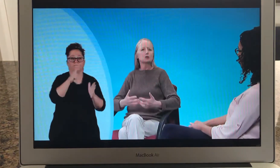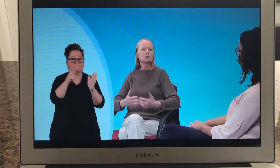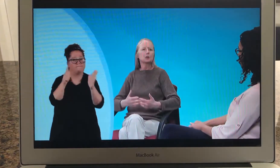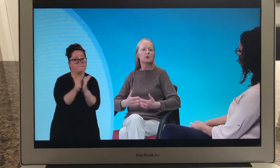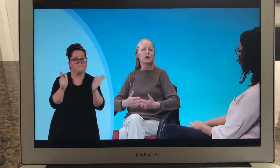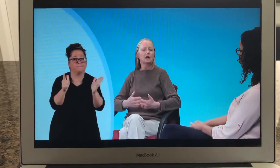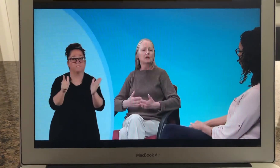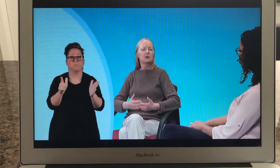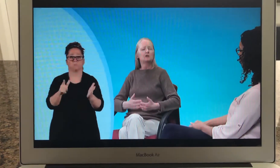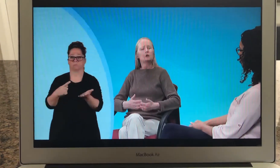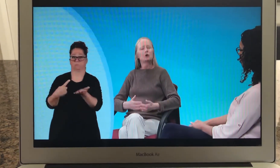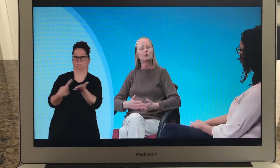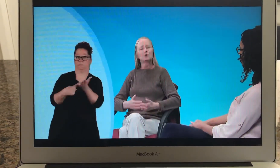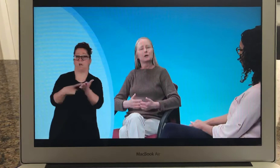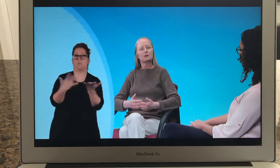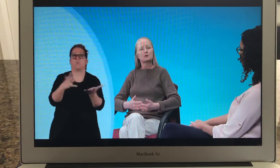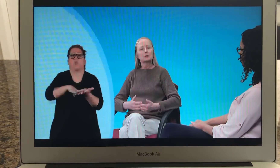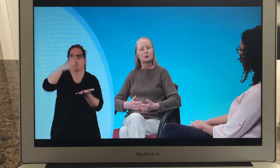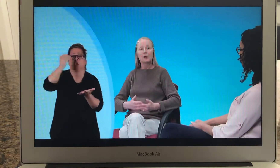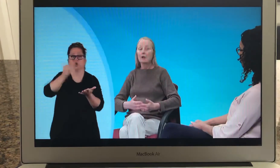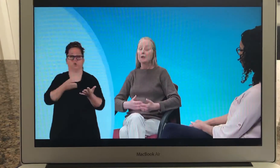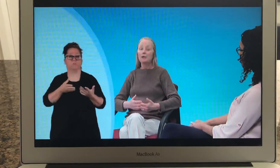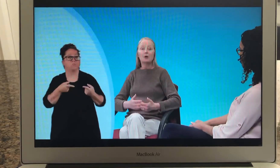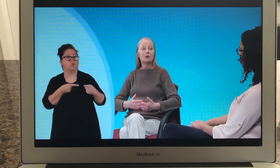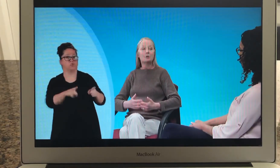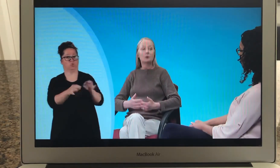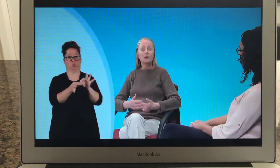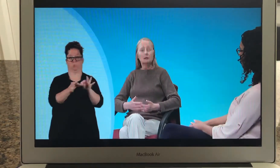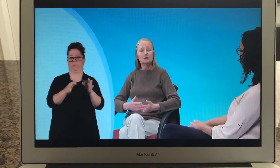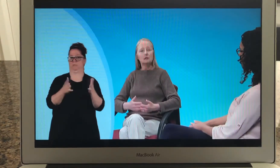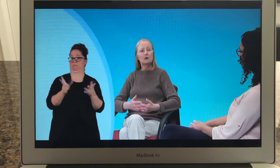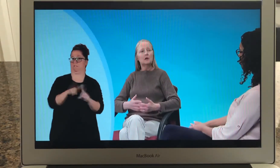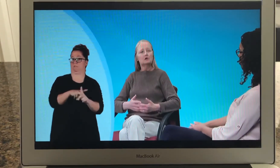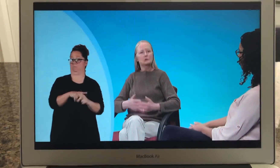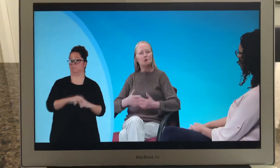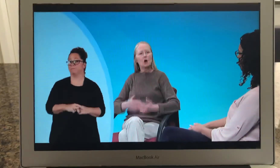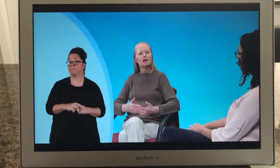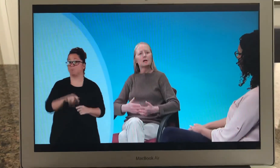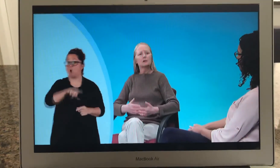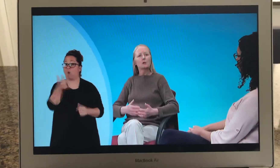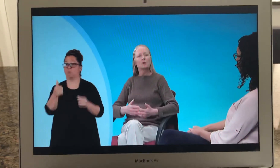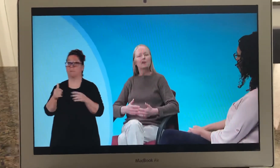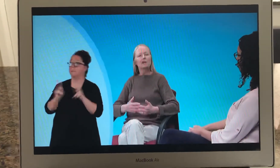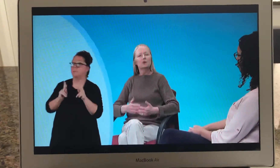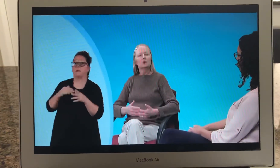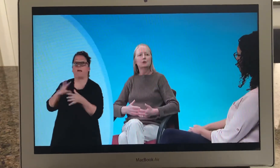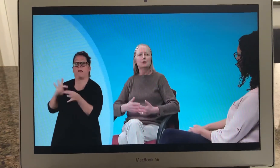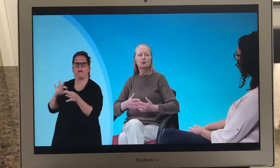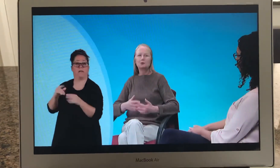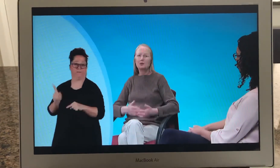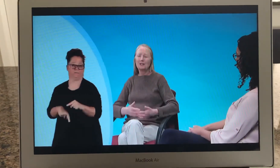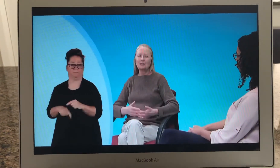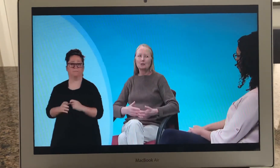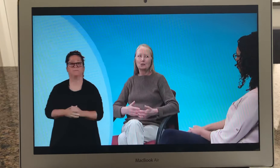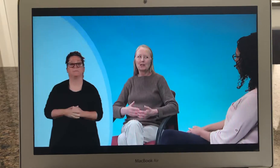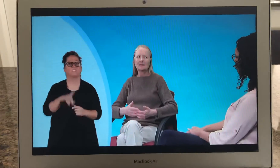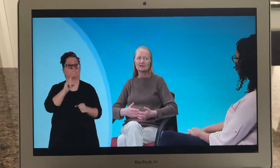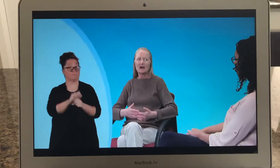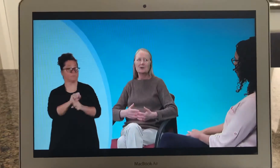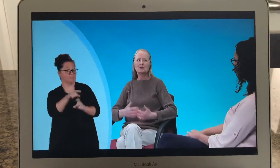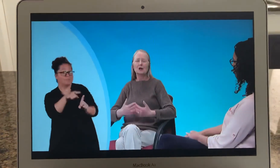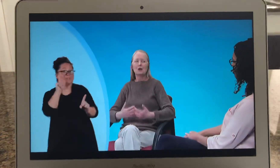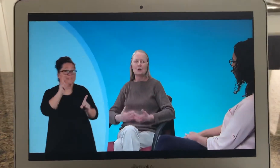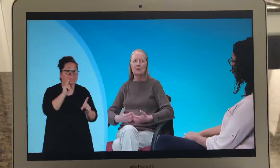hearing consumers, and it's against the law to learn from what is during the